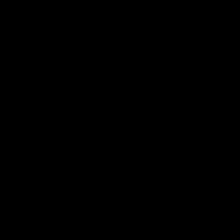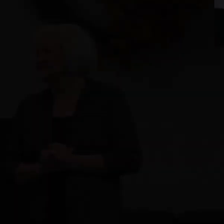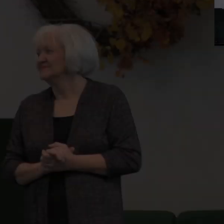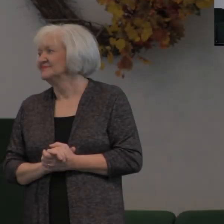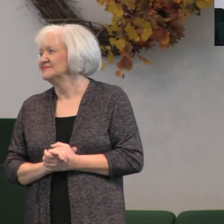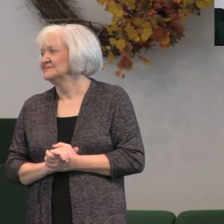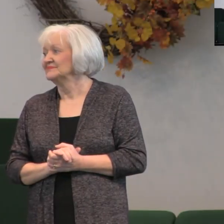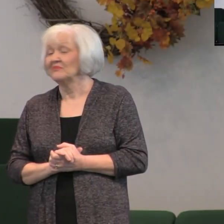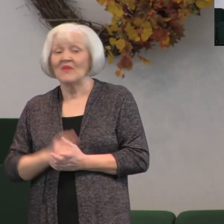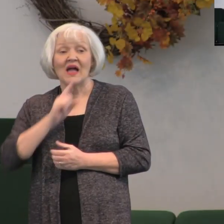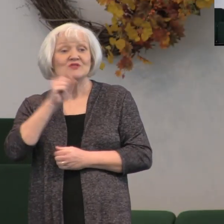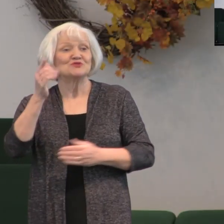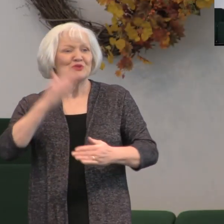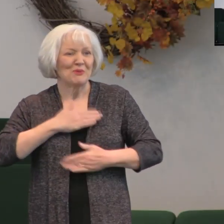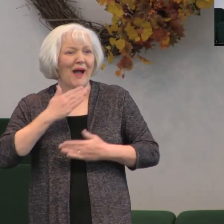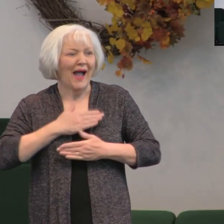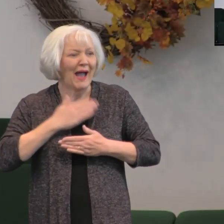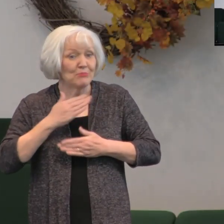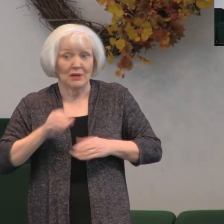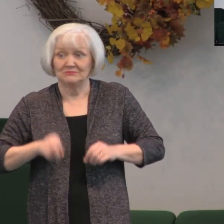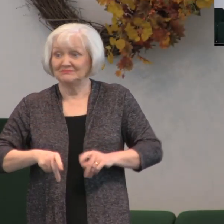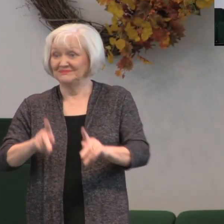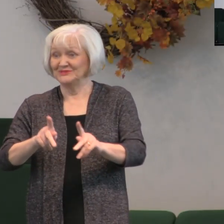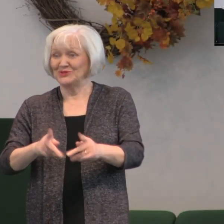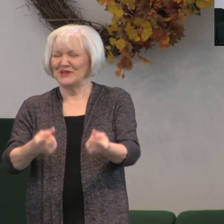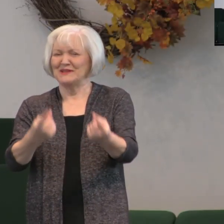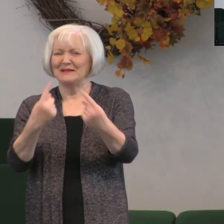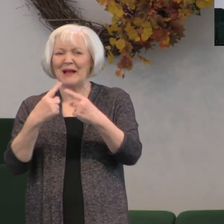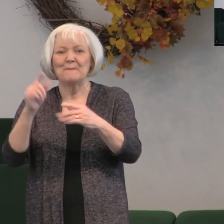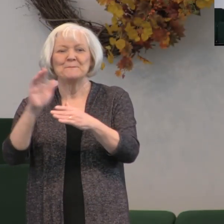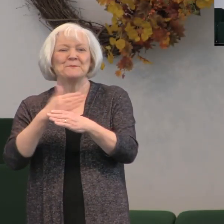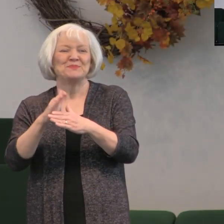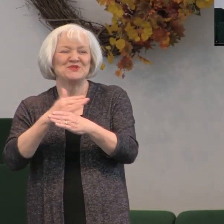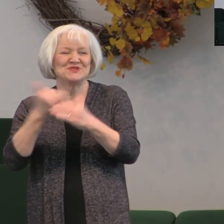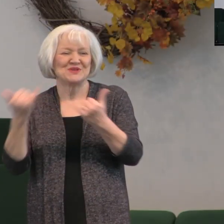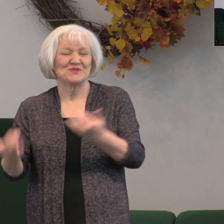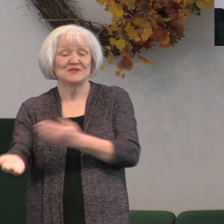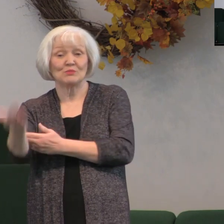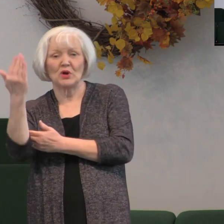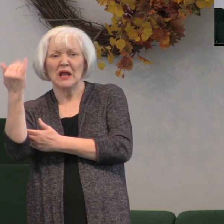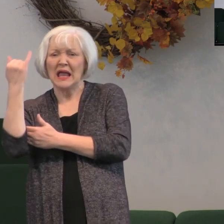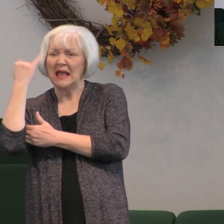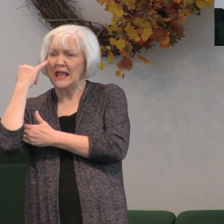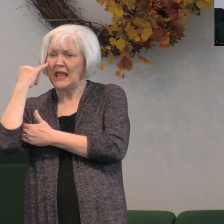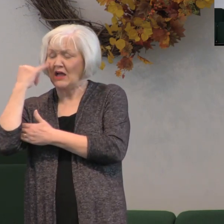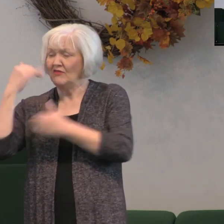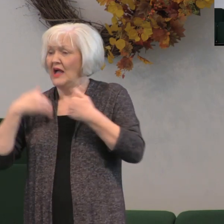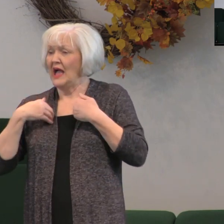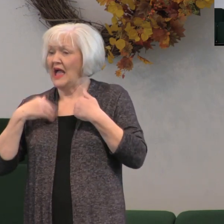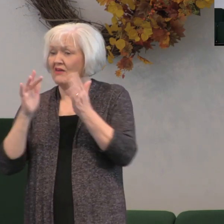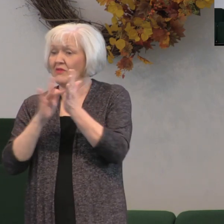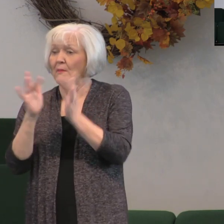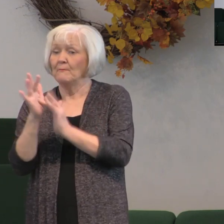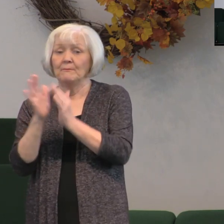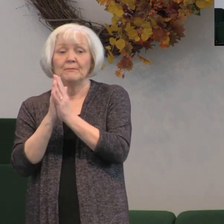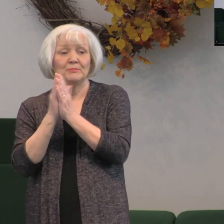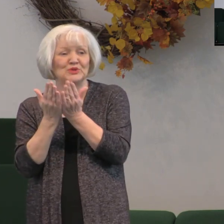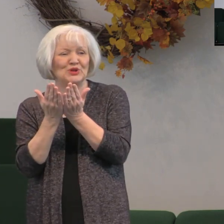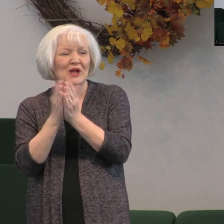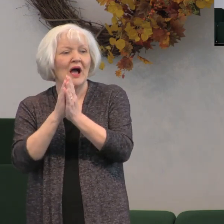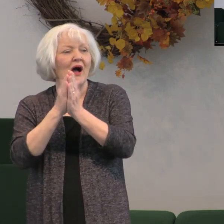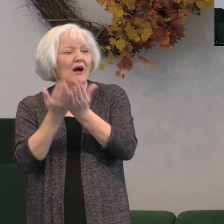Well, I am glad to have the opportunity to be here and to share with you this morning. If you have your Bibles, you go ahead and be opening them up